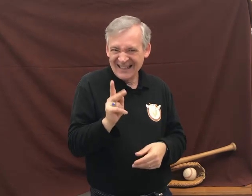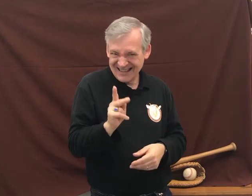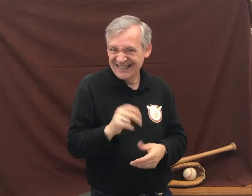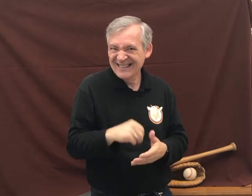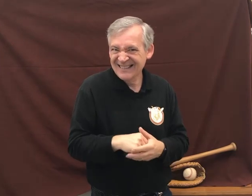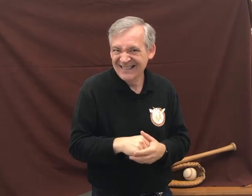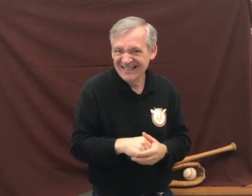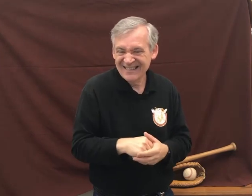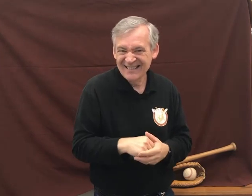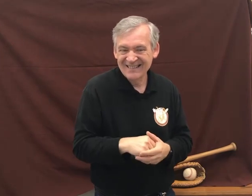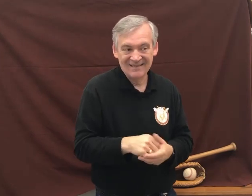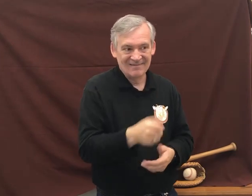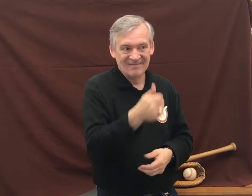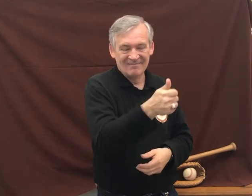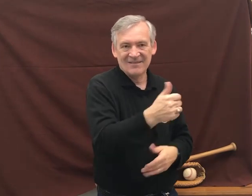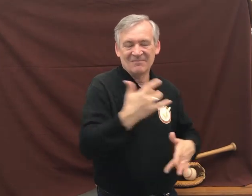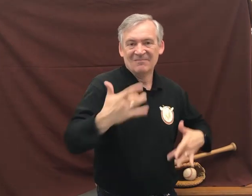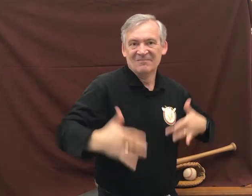and excitedly showed me the bold headline,